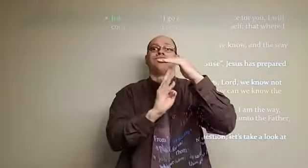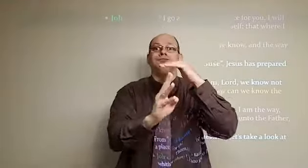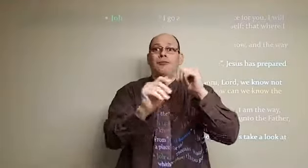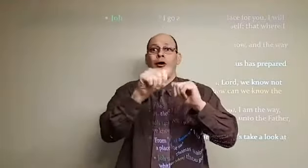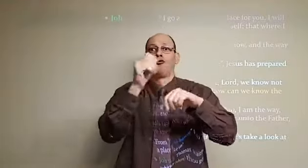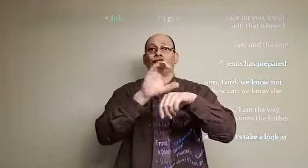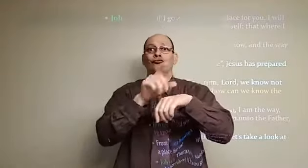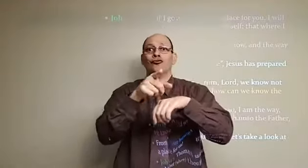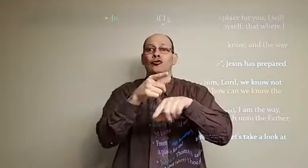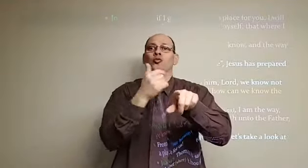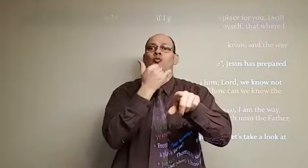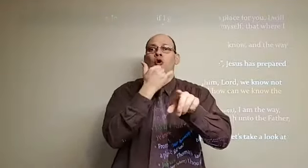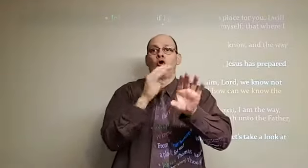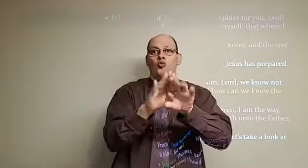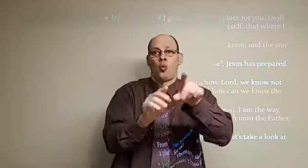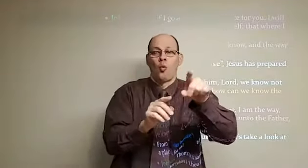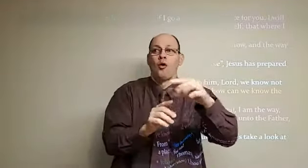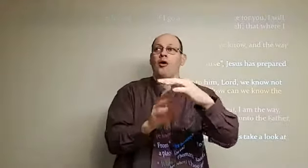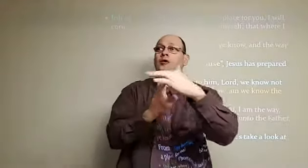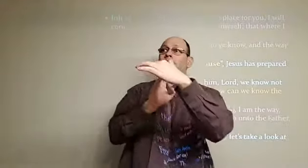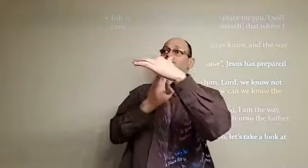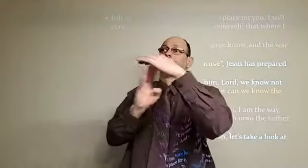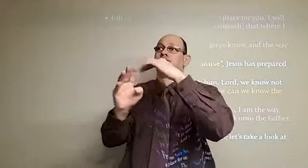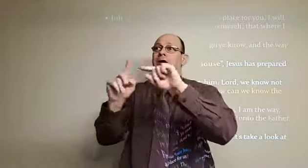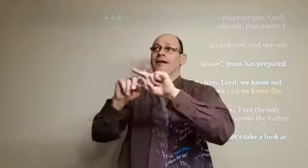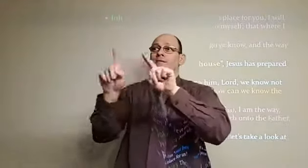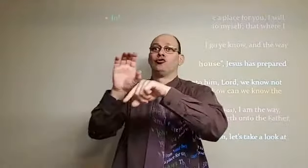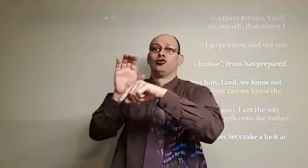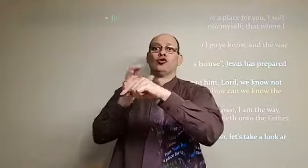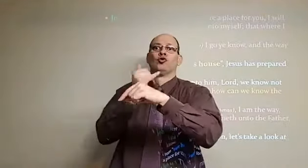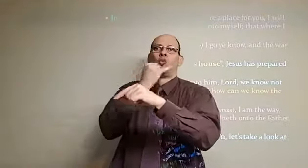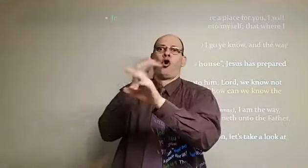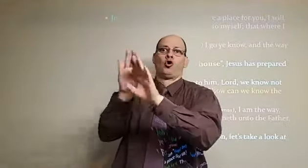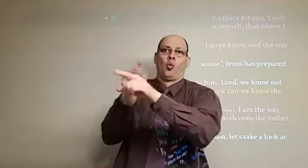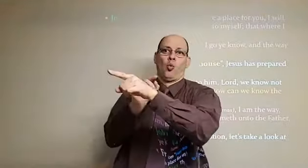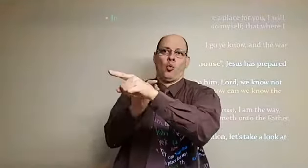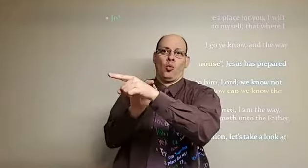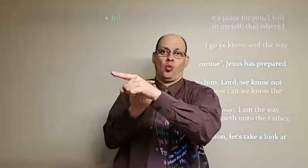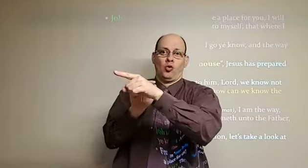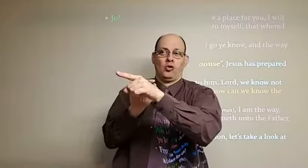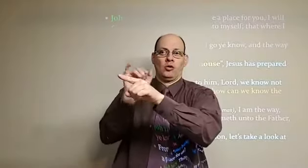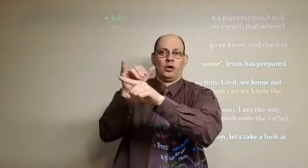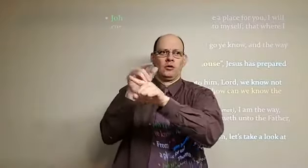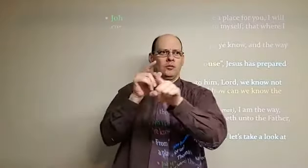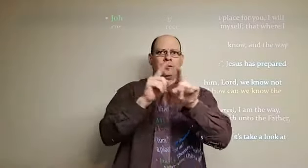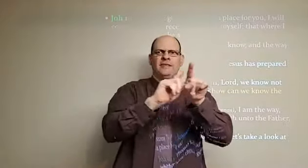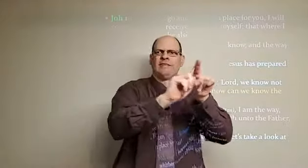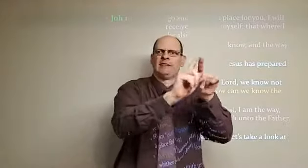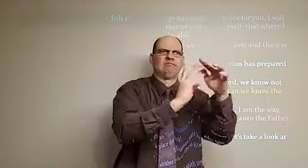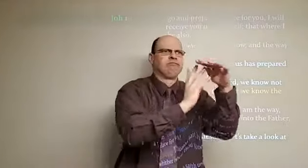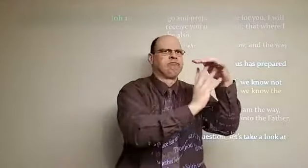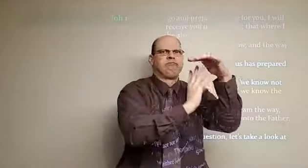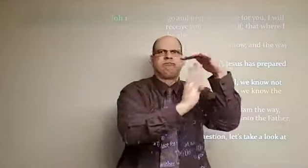people think oh this is the right church but it's the wrong door and then another person will go to this church and they think that it's the right door